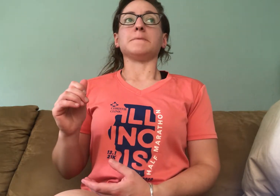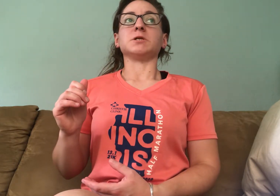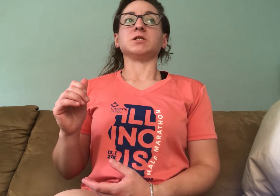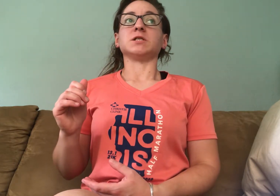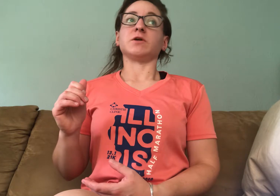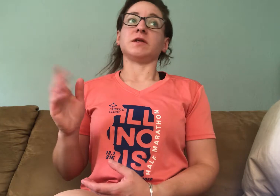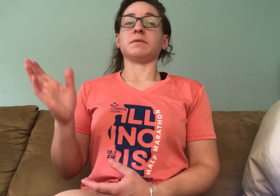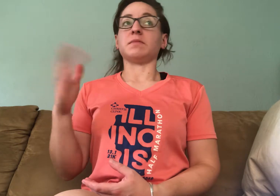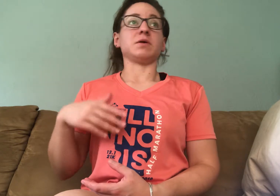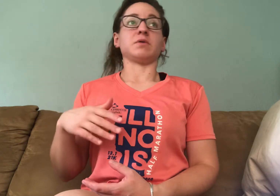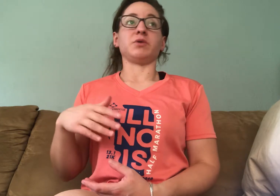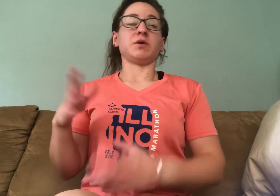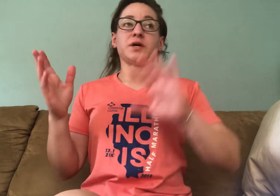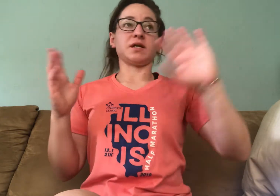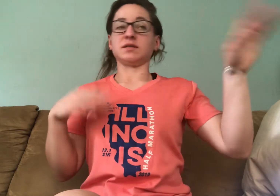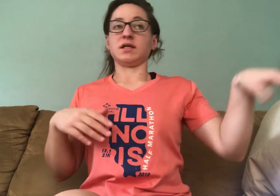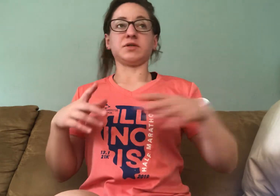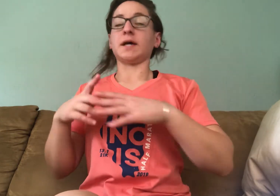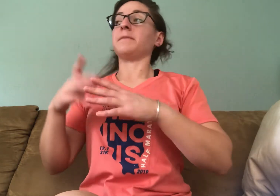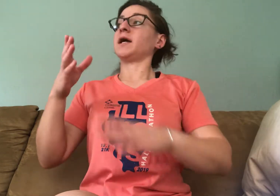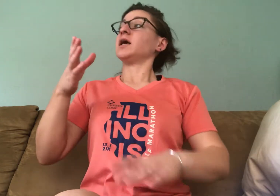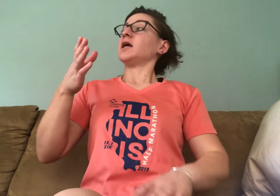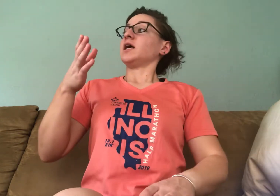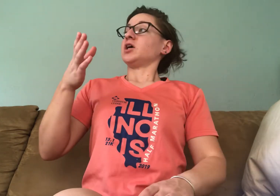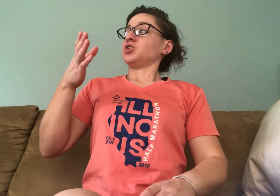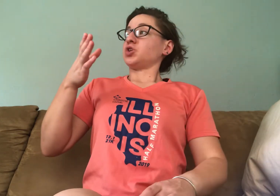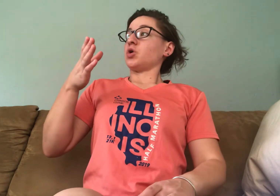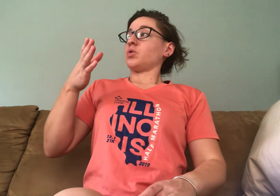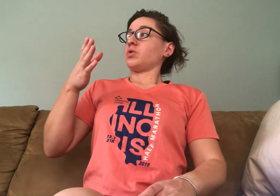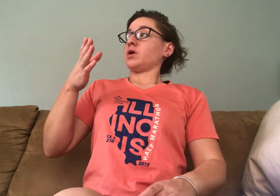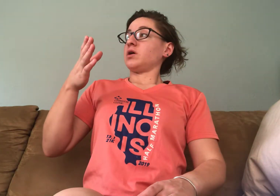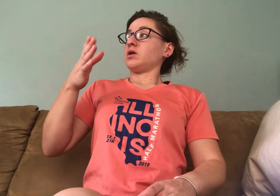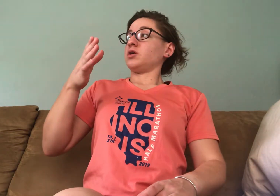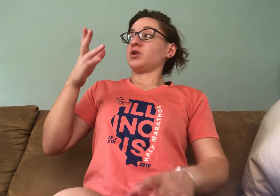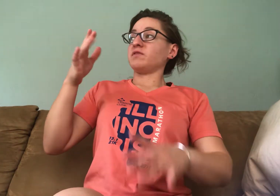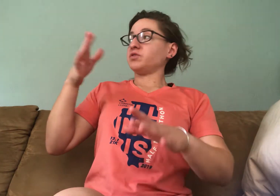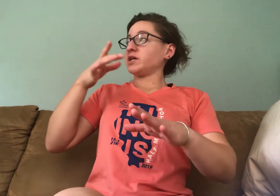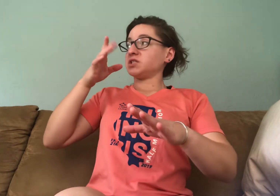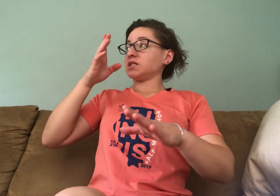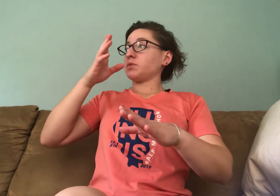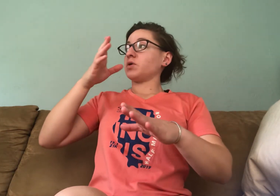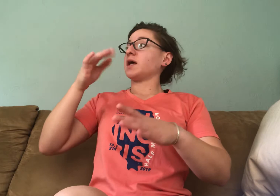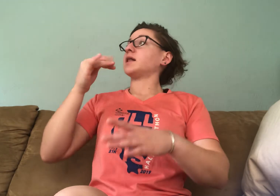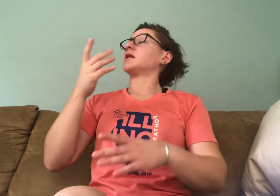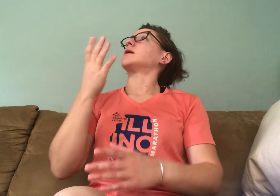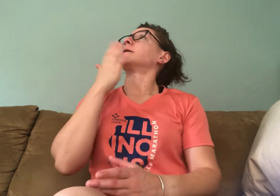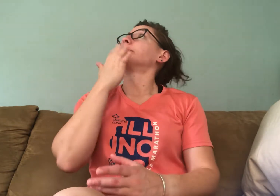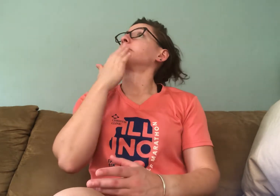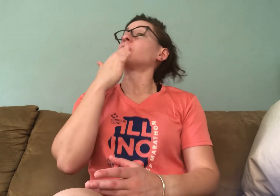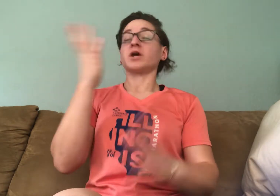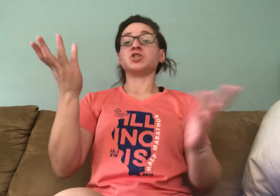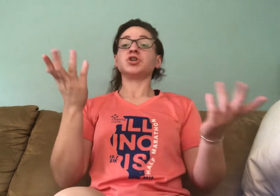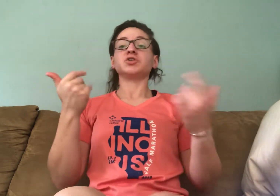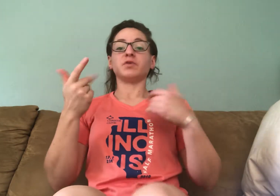which is another thing. Maybe we can practice it another time. But so you're giving directions to someone. Okay, to church from my